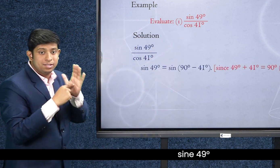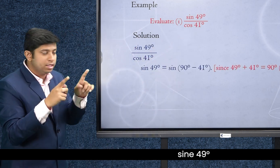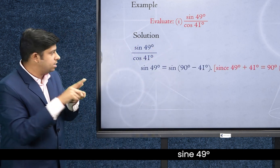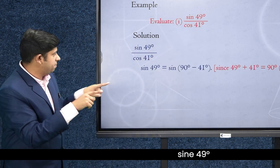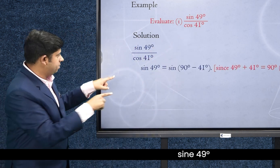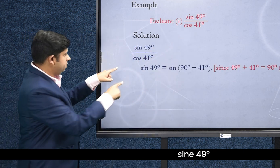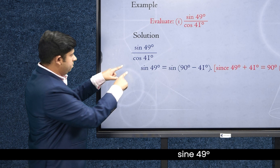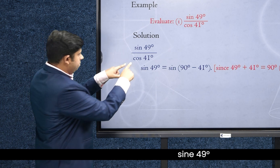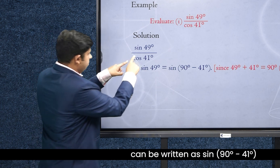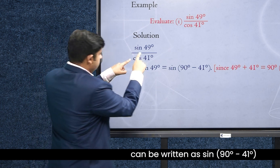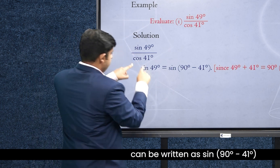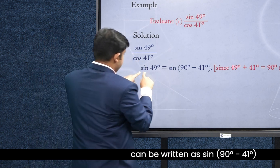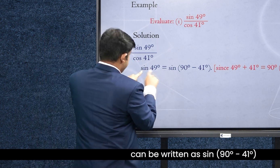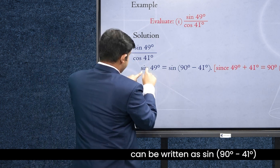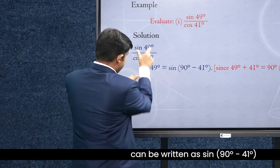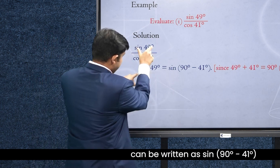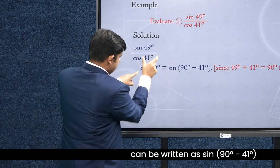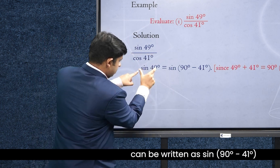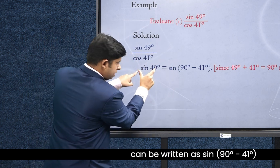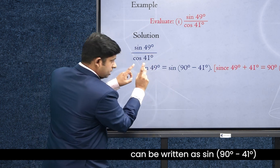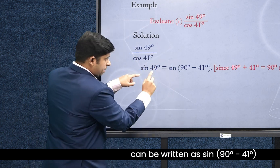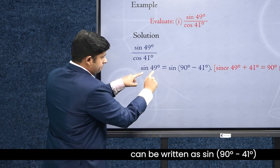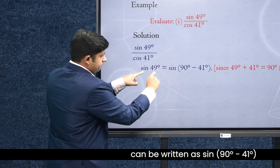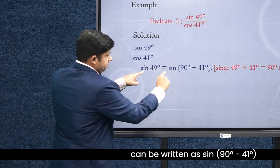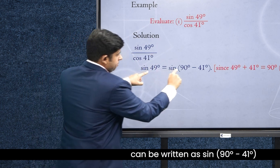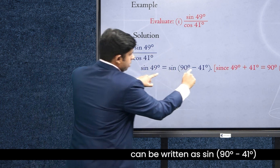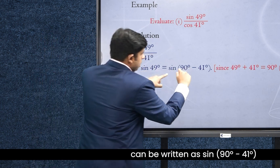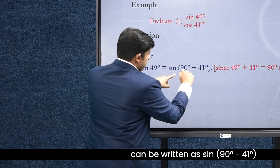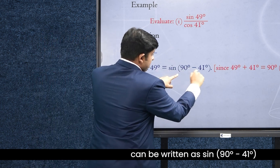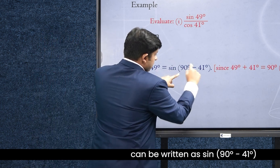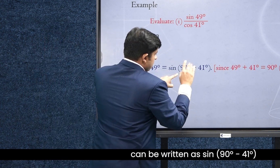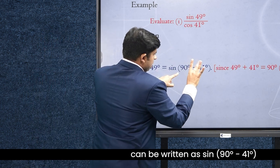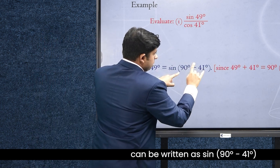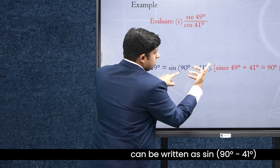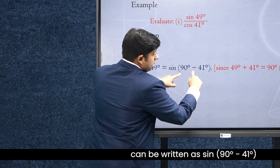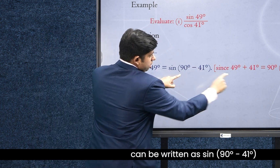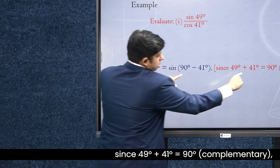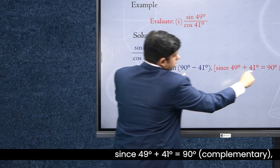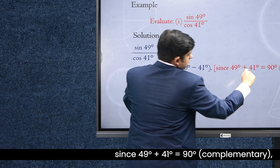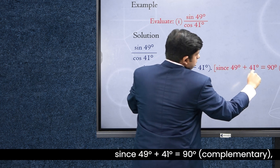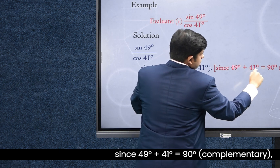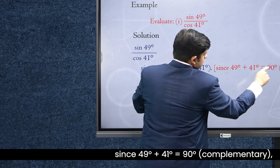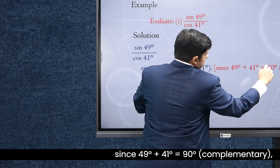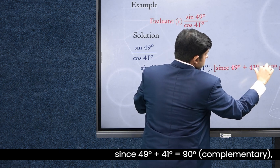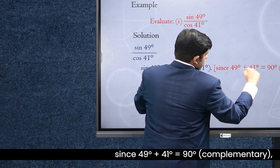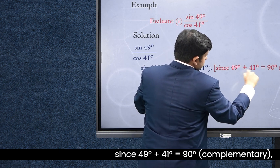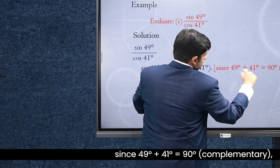Sin 49 degrees can be written as sin 90 degrees minus 41 degrees, since 49 plus